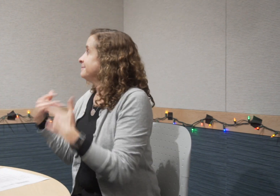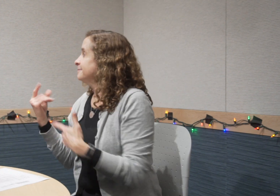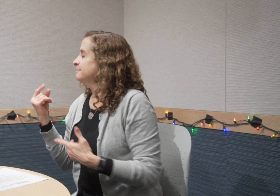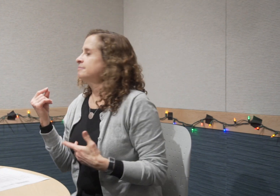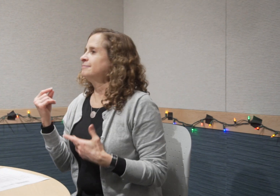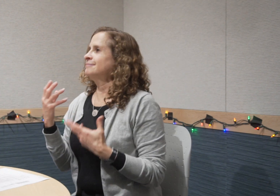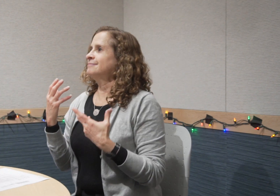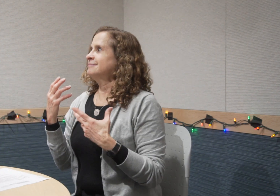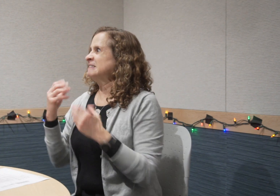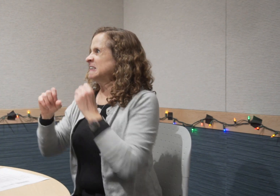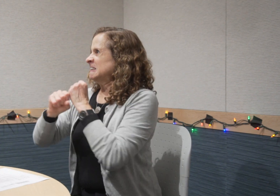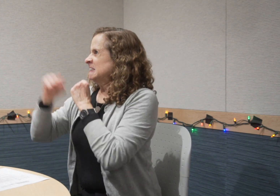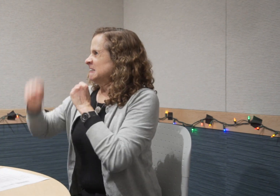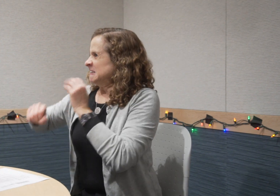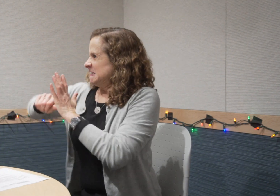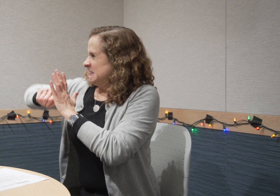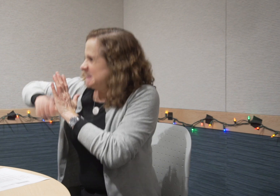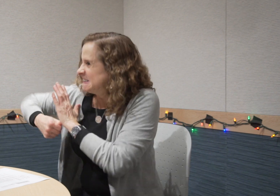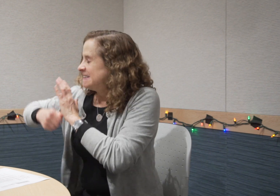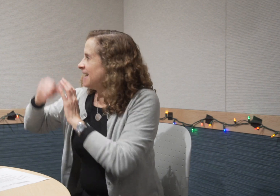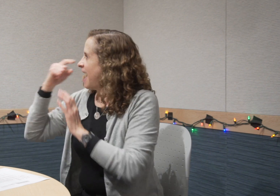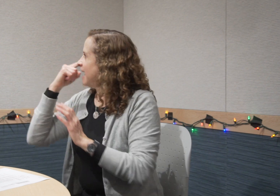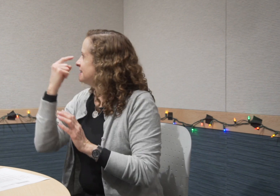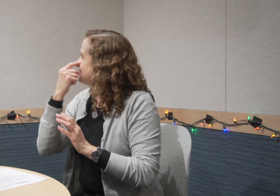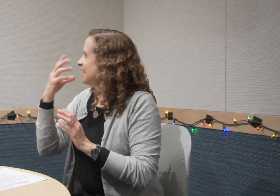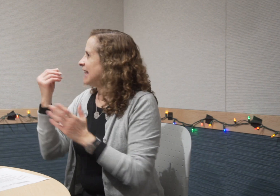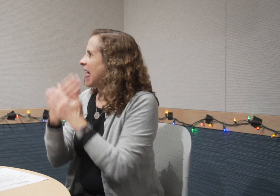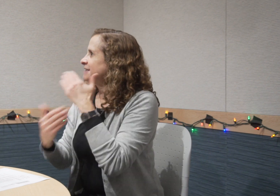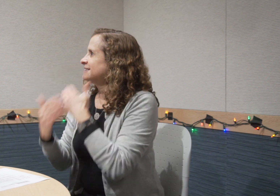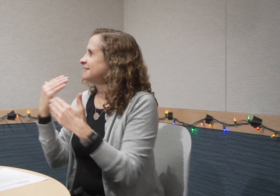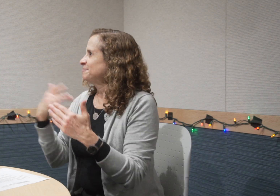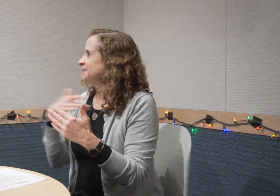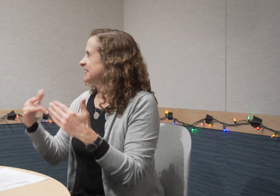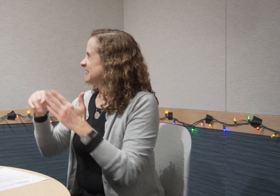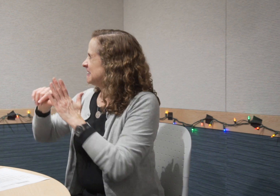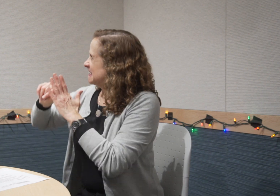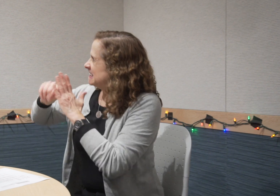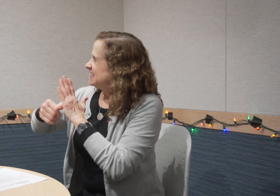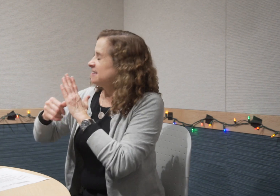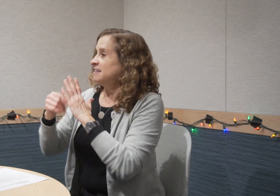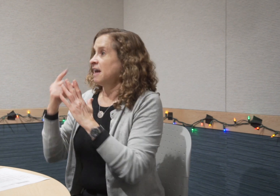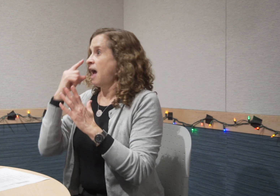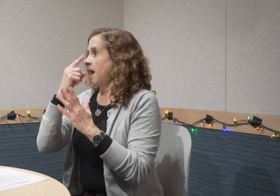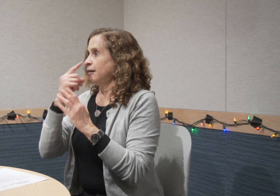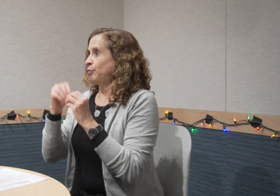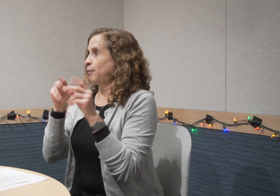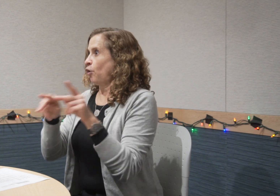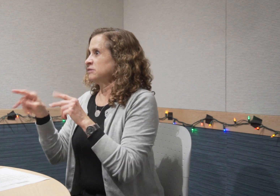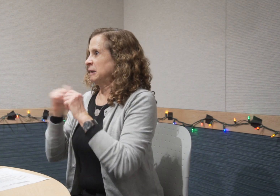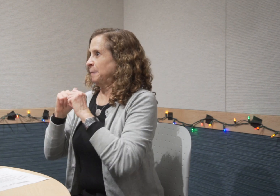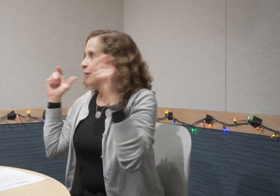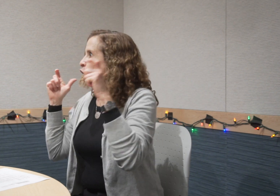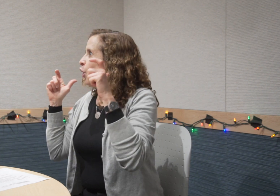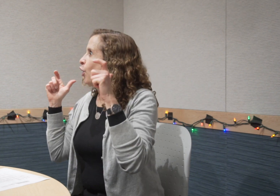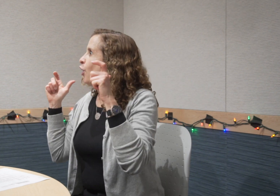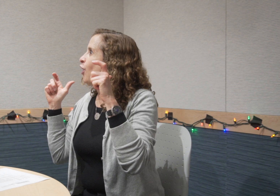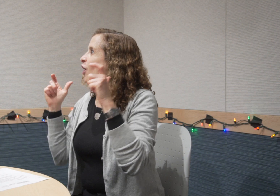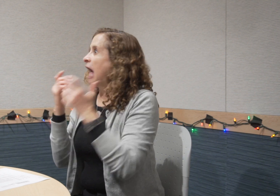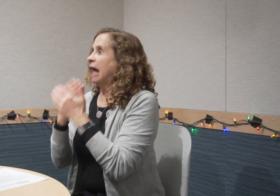up, shared themes from that deaf experience, and it really emphasizes the eyes and the hands. You know, those